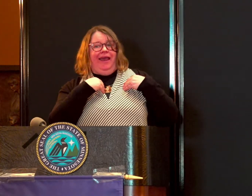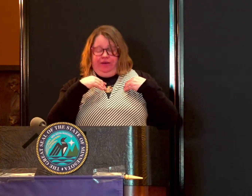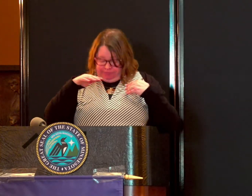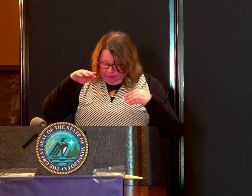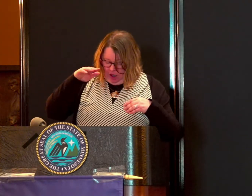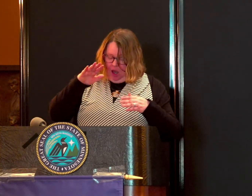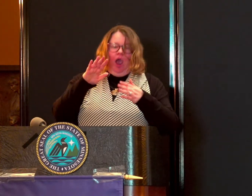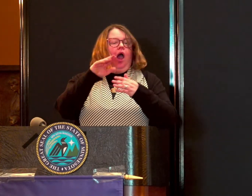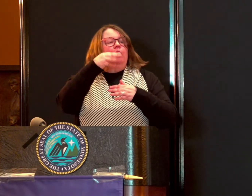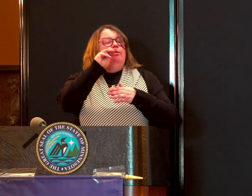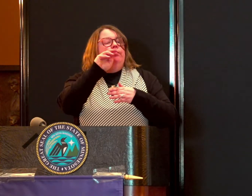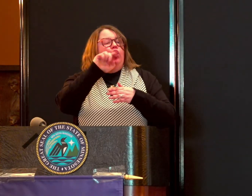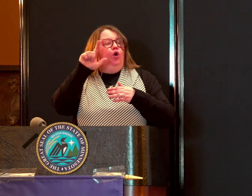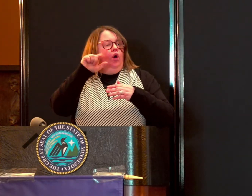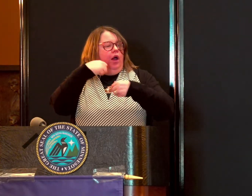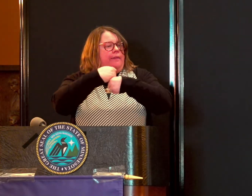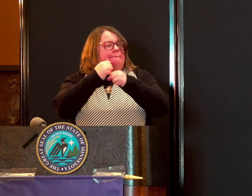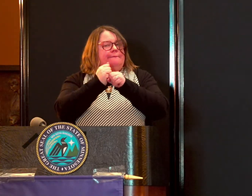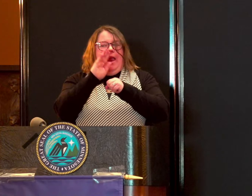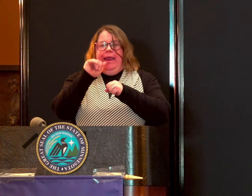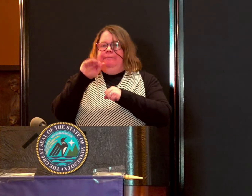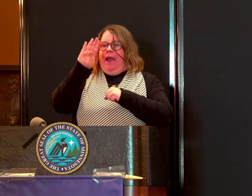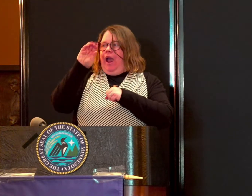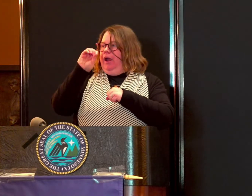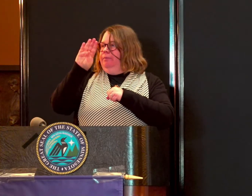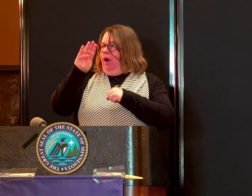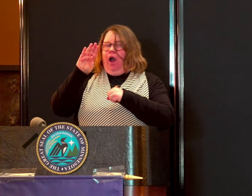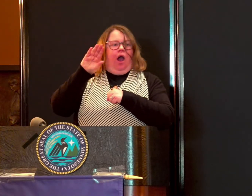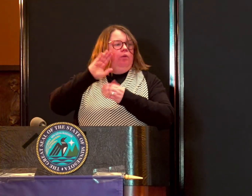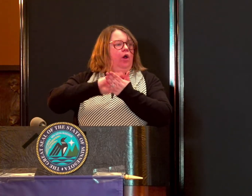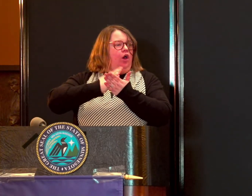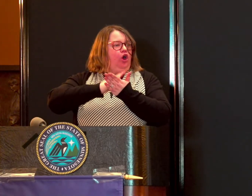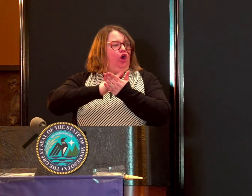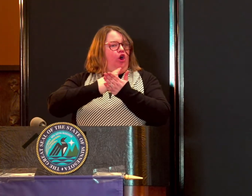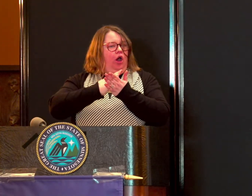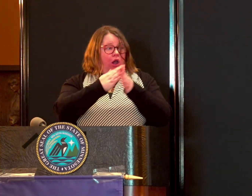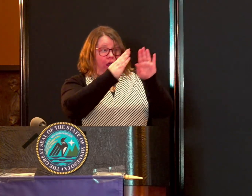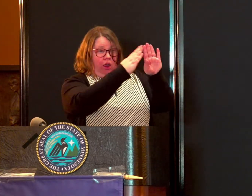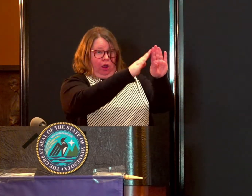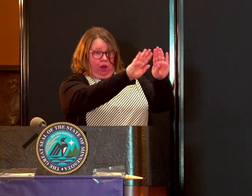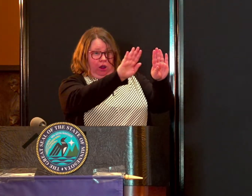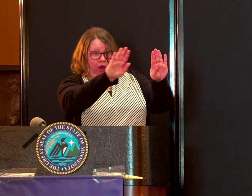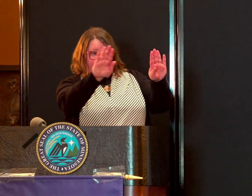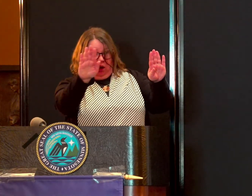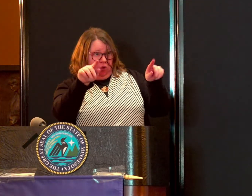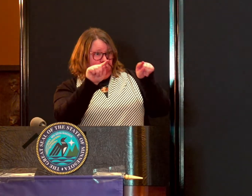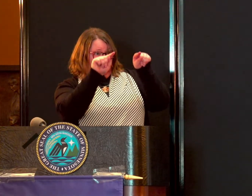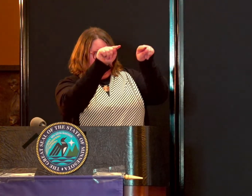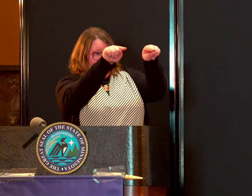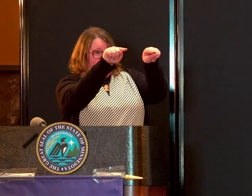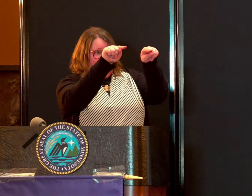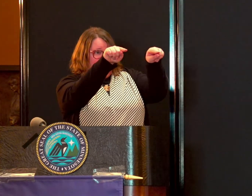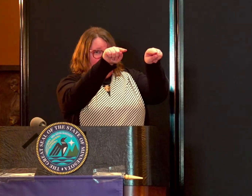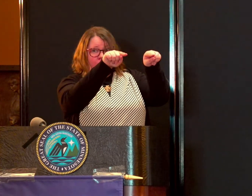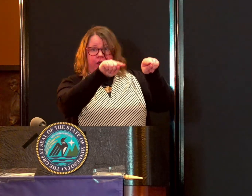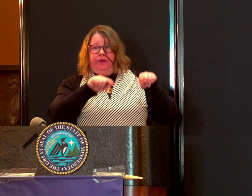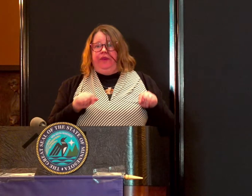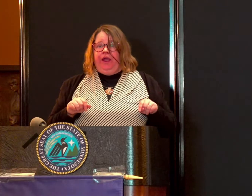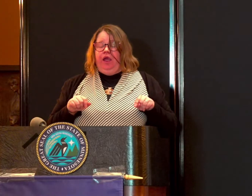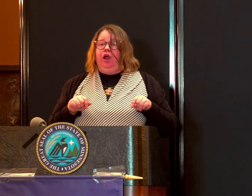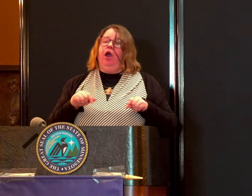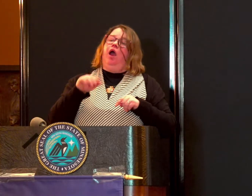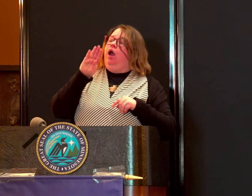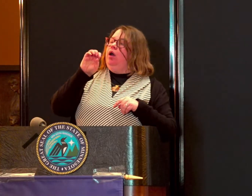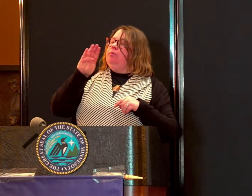Deaf-Blind and Hard of Hearing State Services has a mural that was made by Bob Cook over in the back here